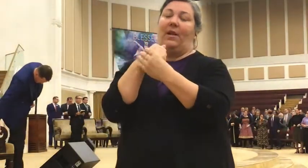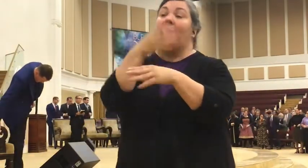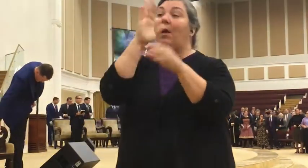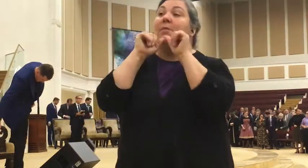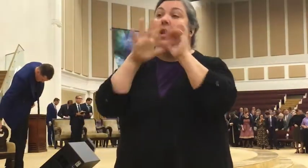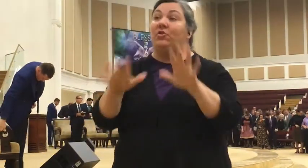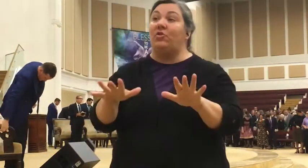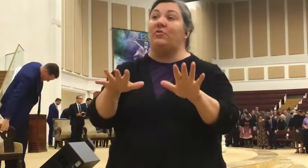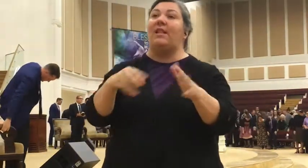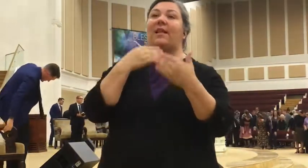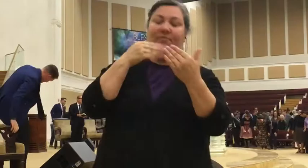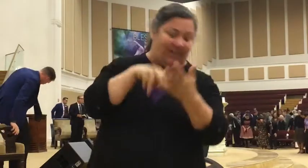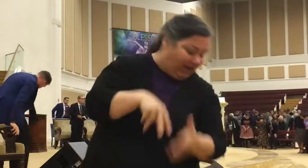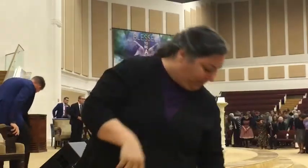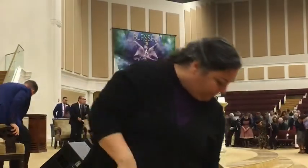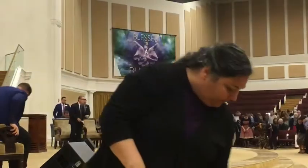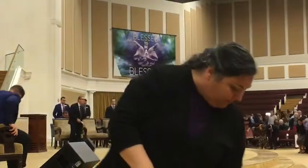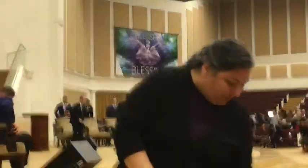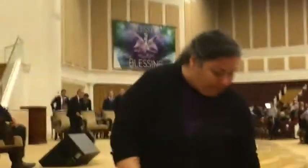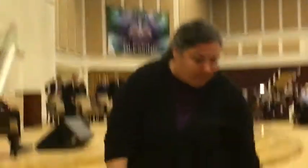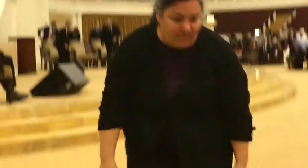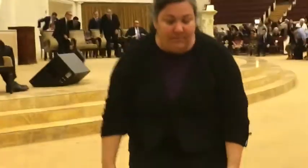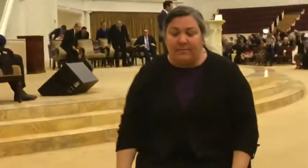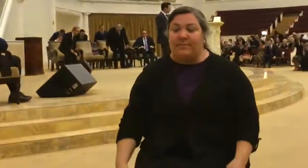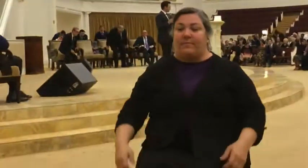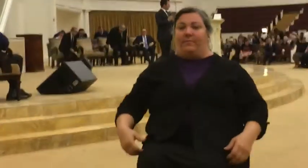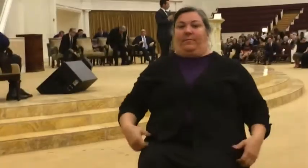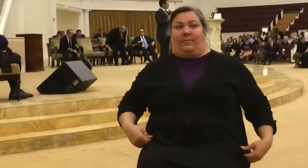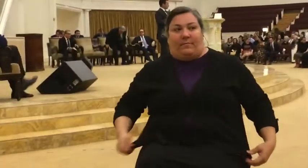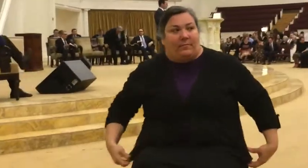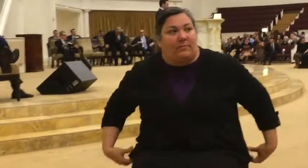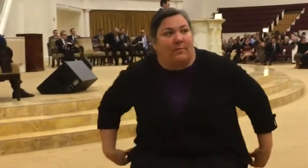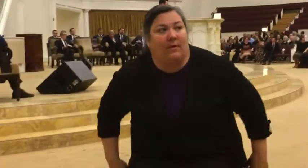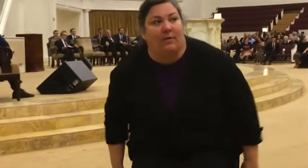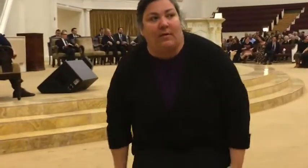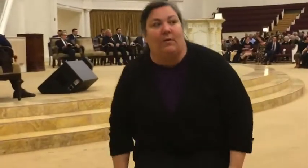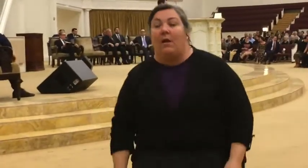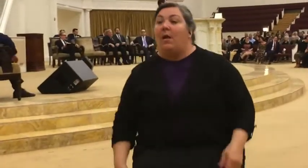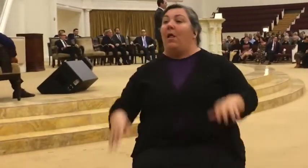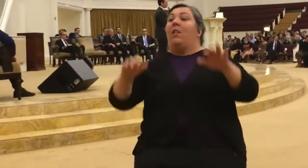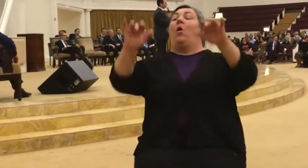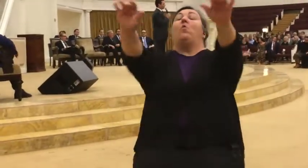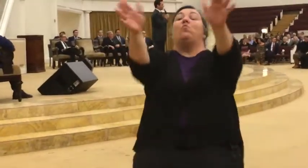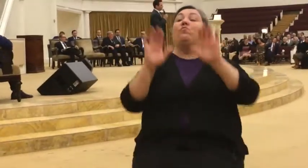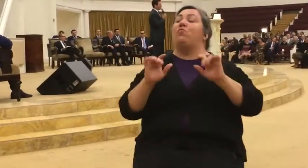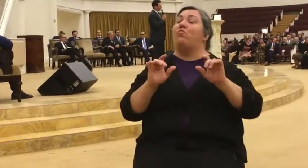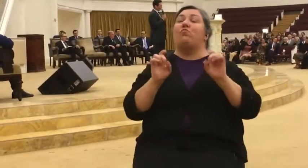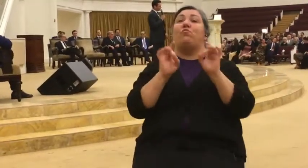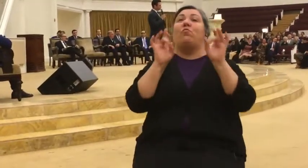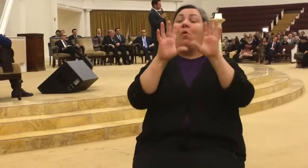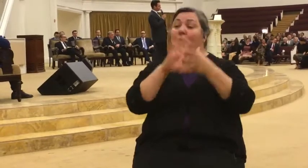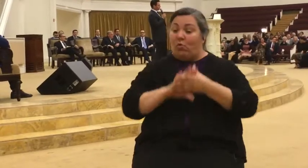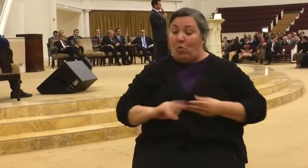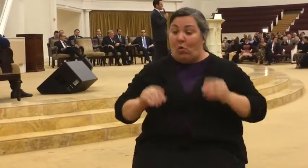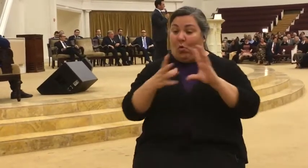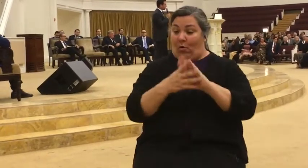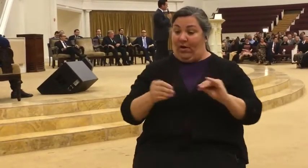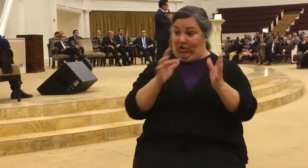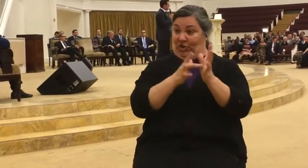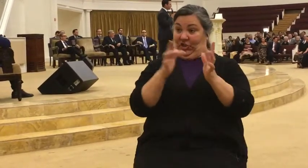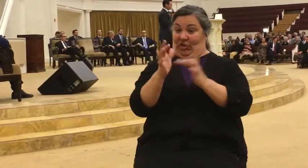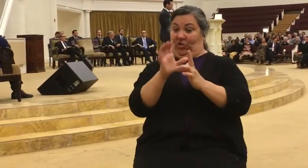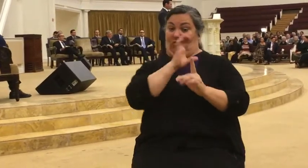God bless you for standing. You may be seated. One of the greatest stories and accounts of the ministry of Jesus